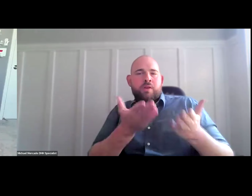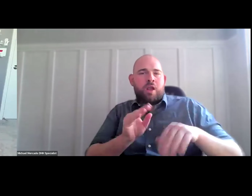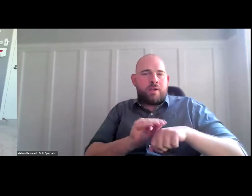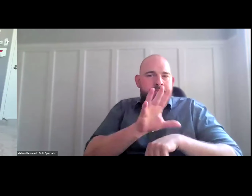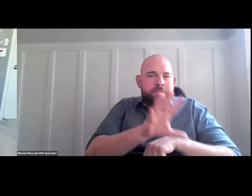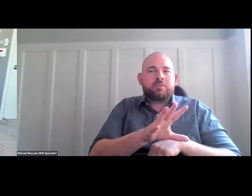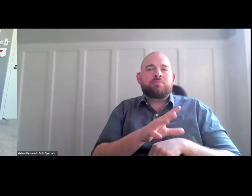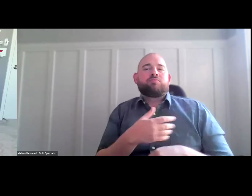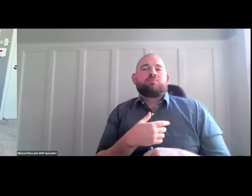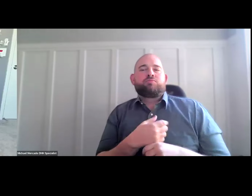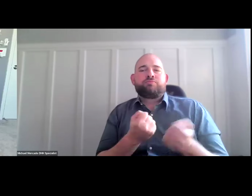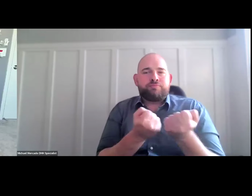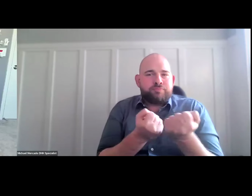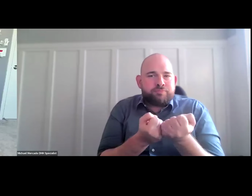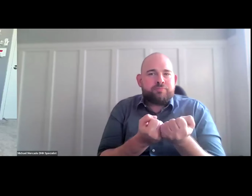Elders will